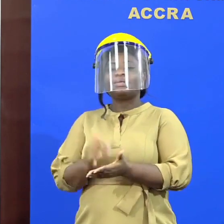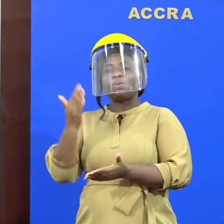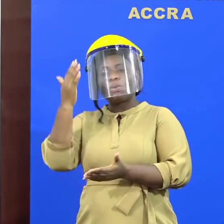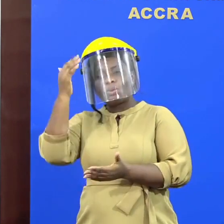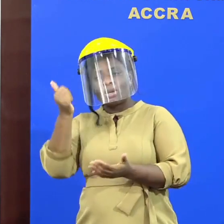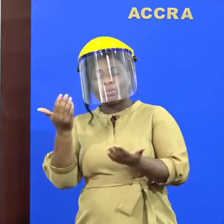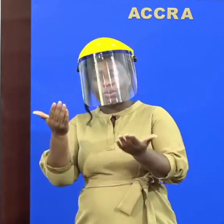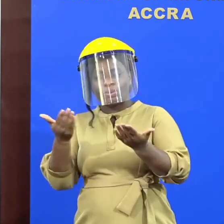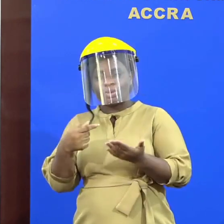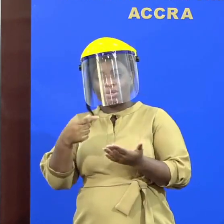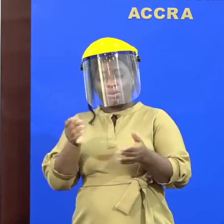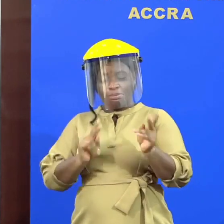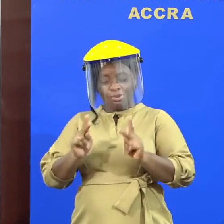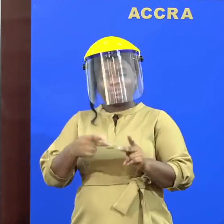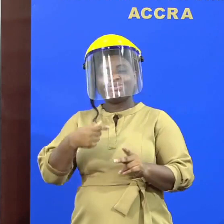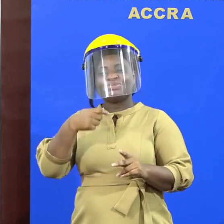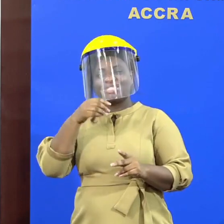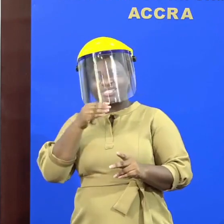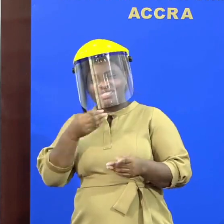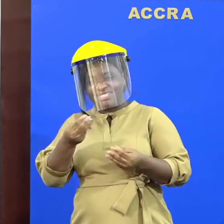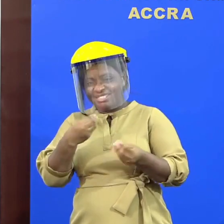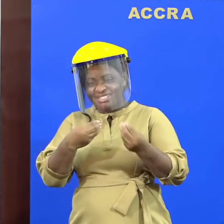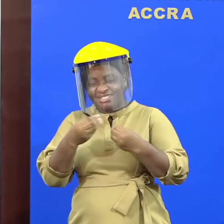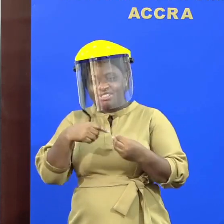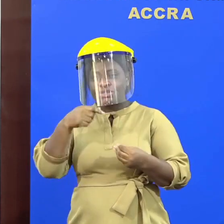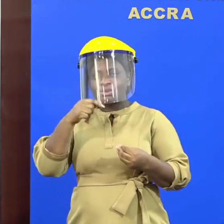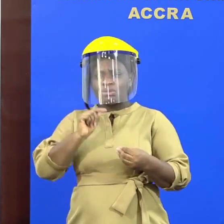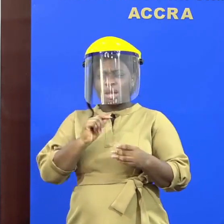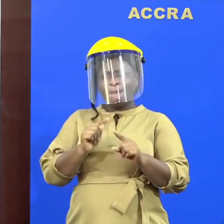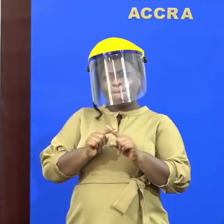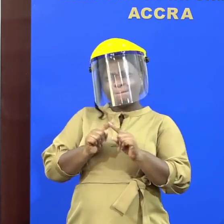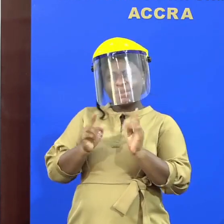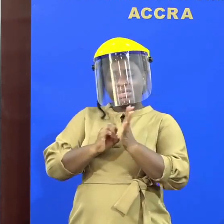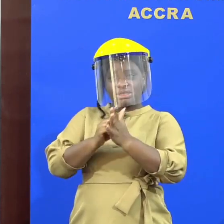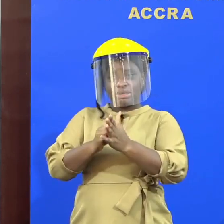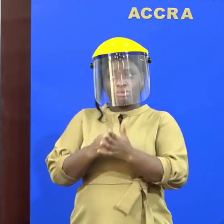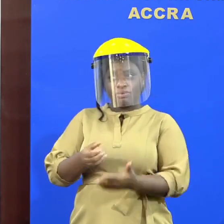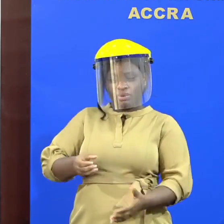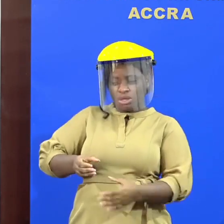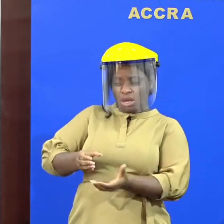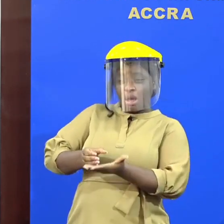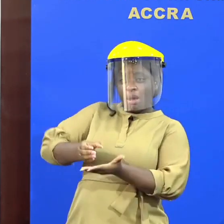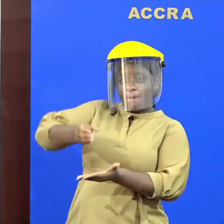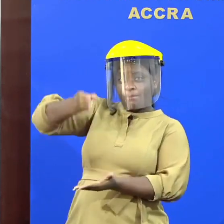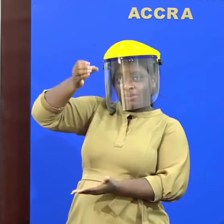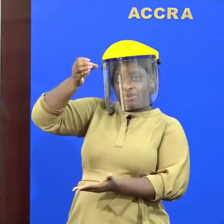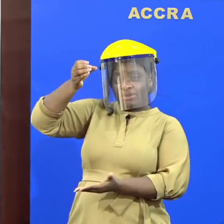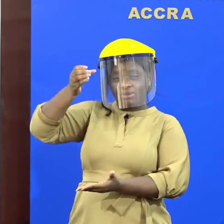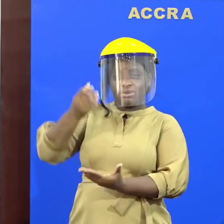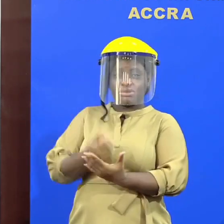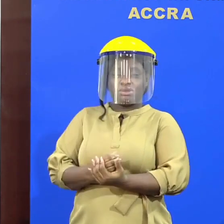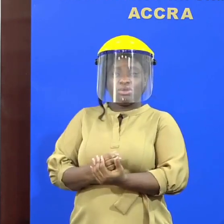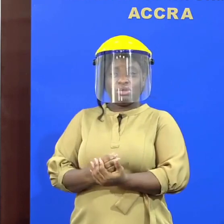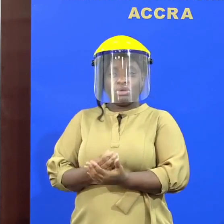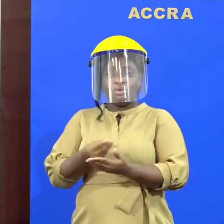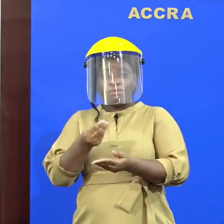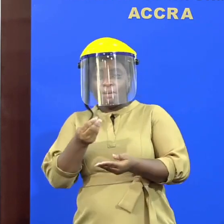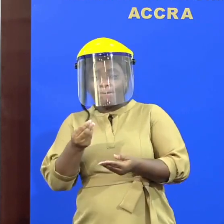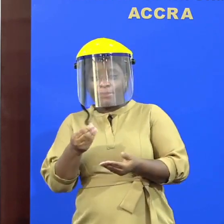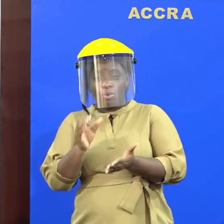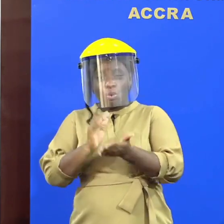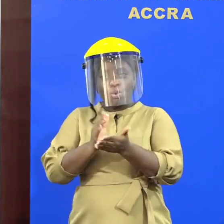down and we all can consume chocolate. But for example, if you look at a bottle of a cocoa powder compared to